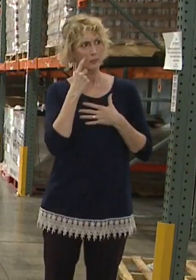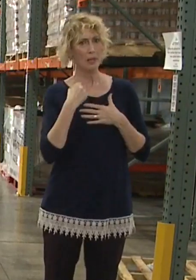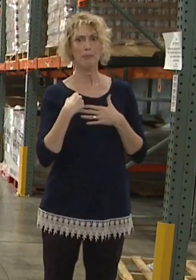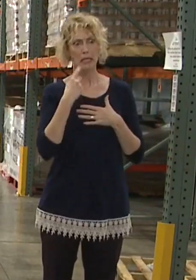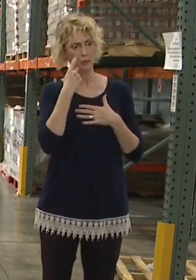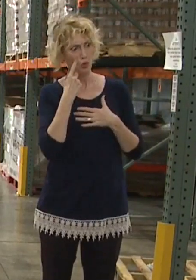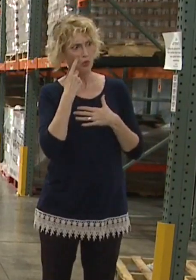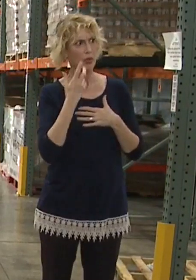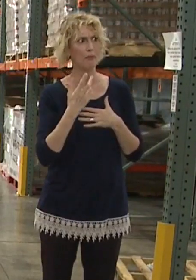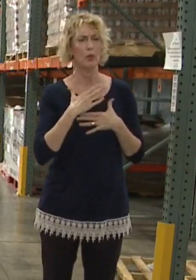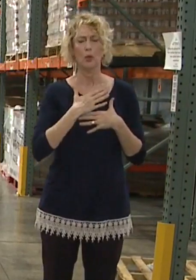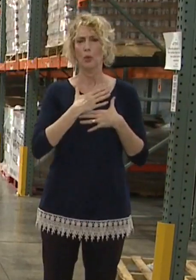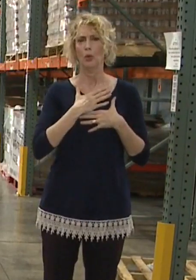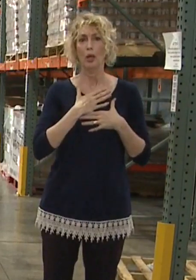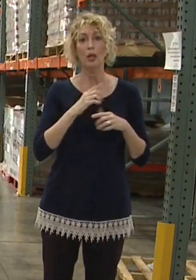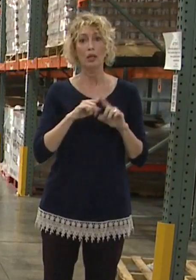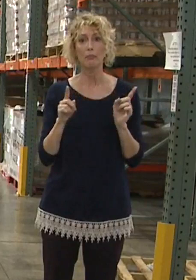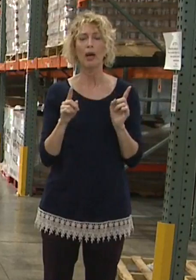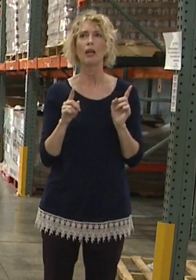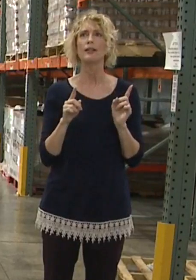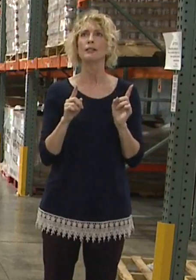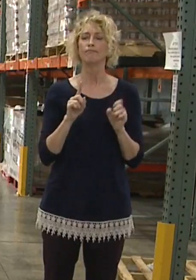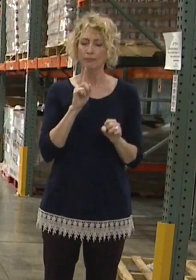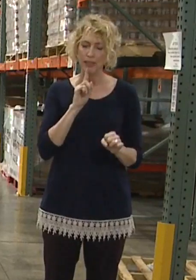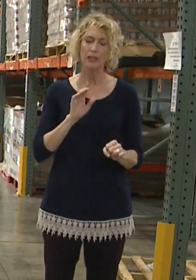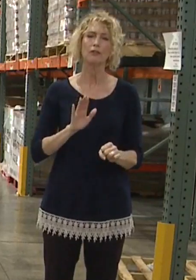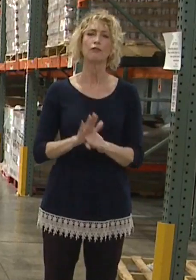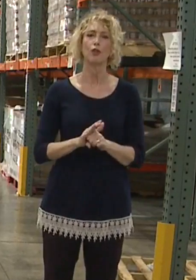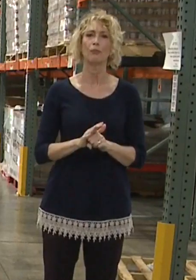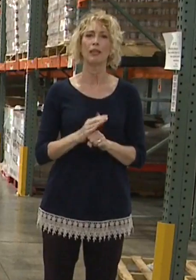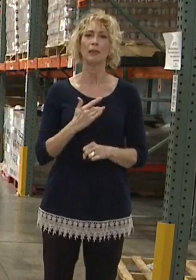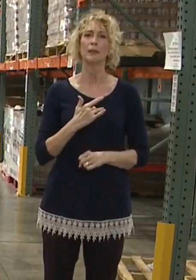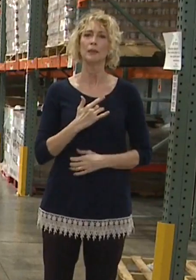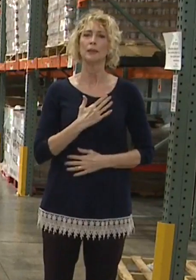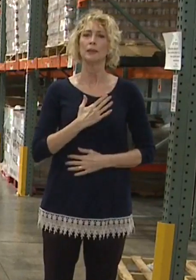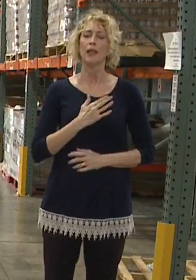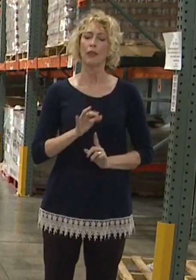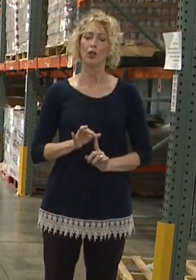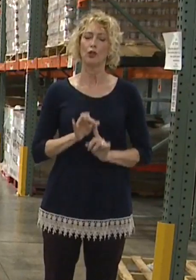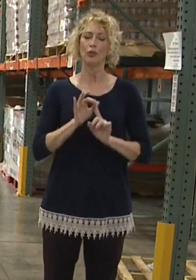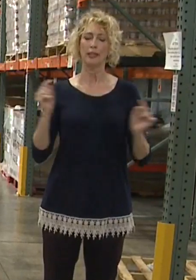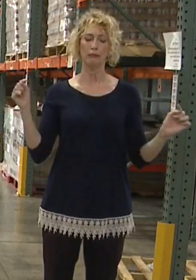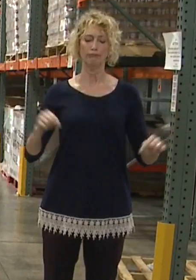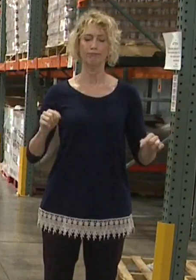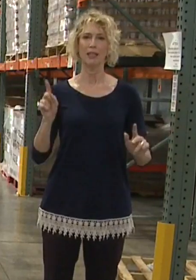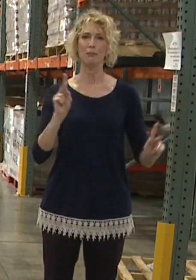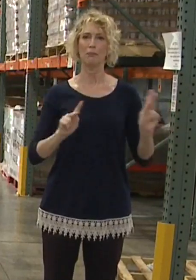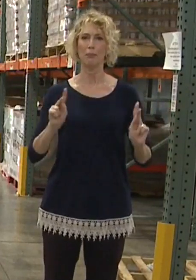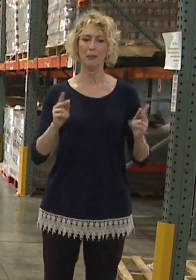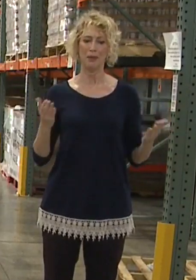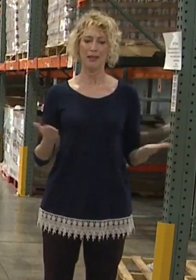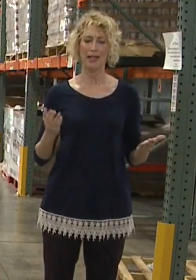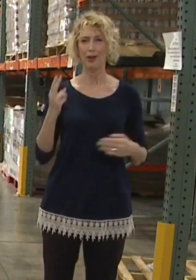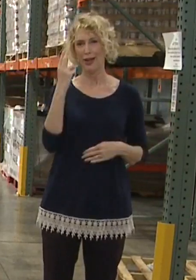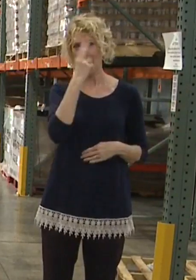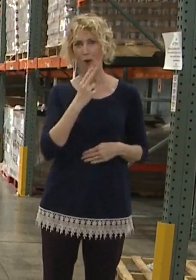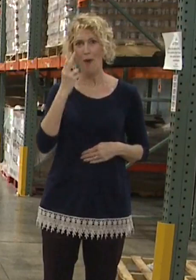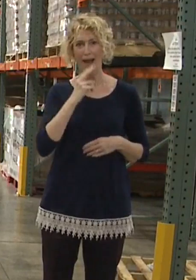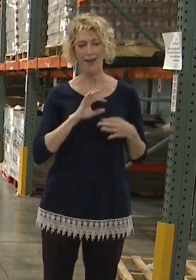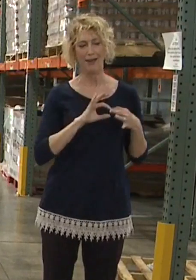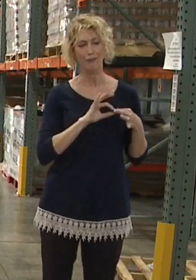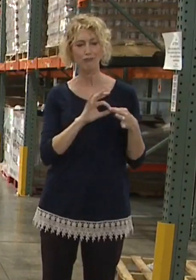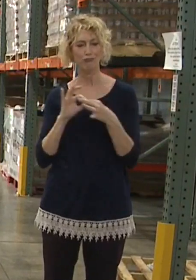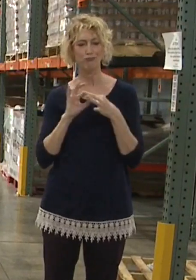up. But it's a reaffirming thing about the uniqueness of the people of Hawaii coming together in times like this. So I want